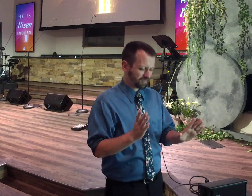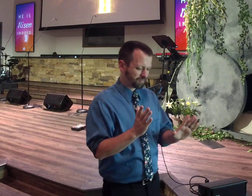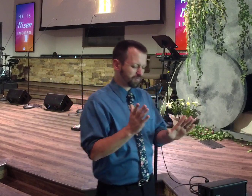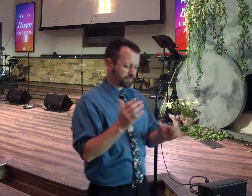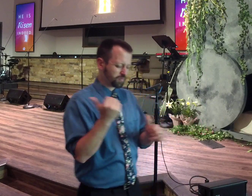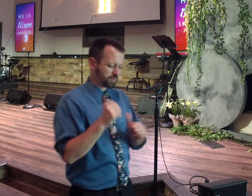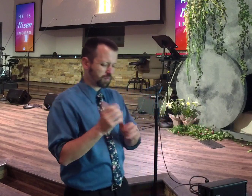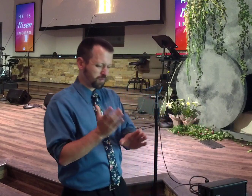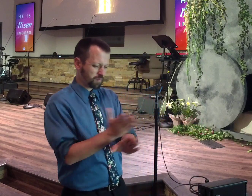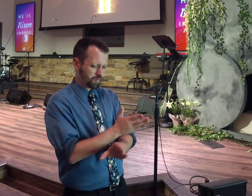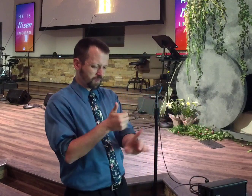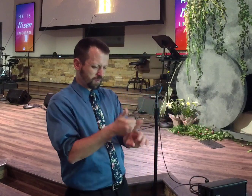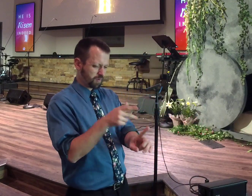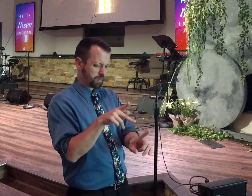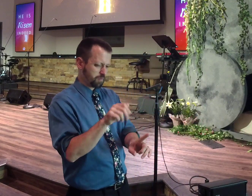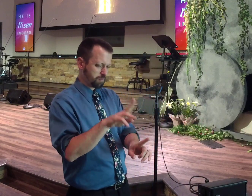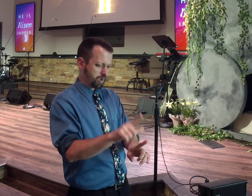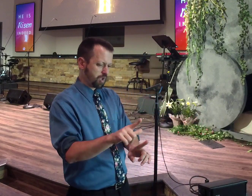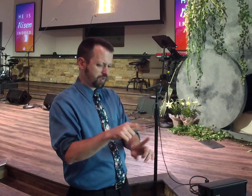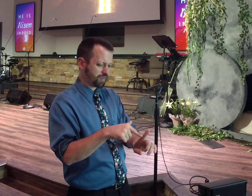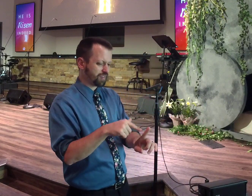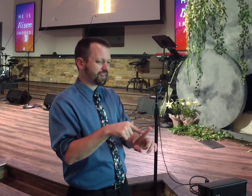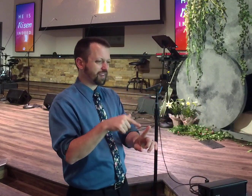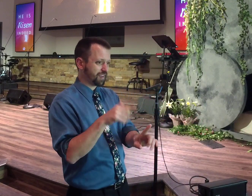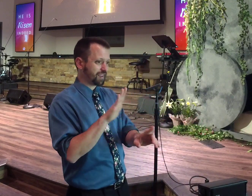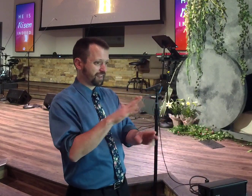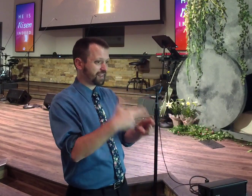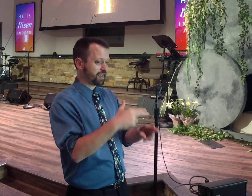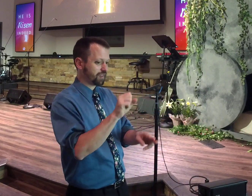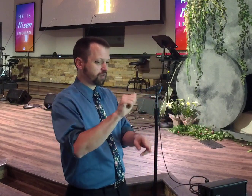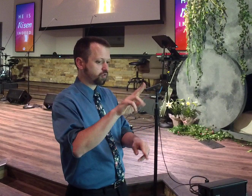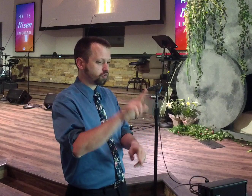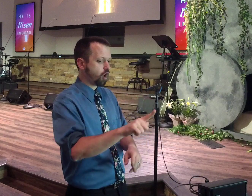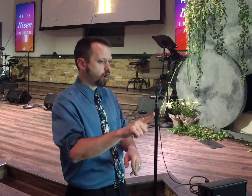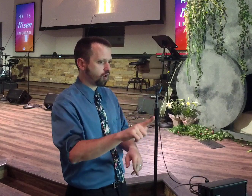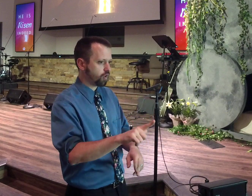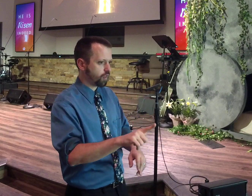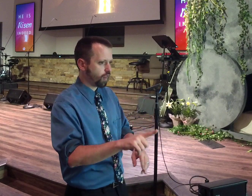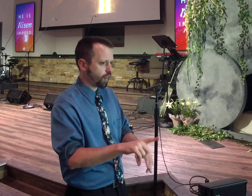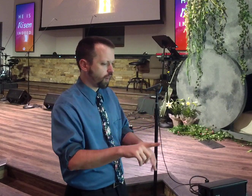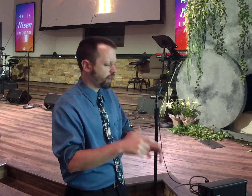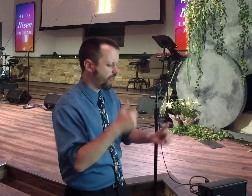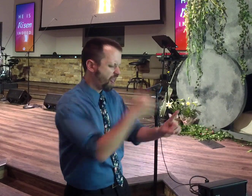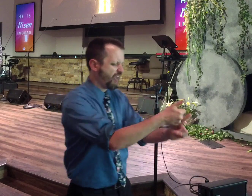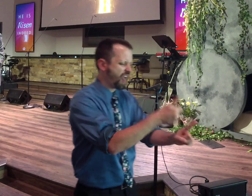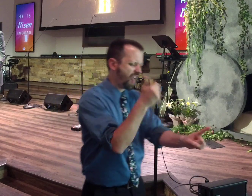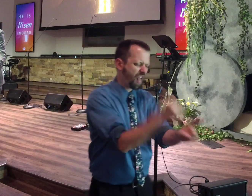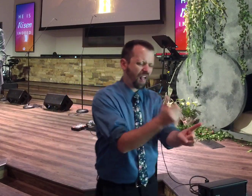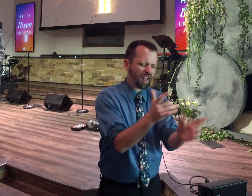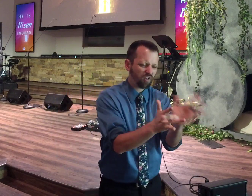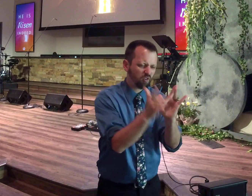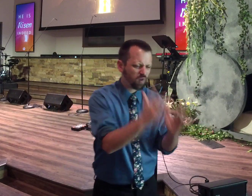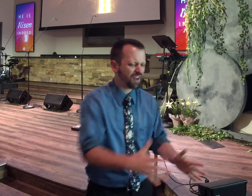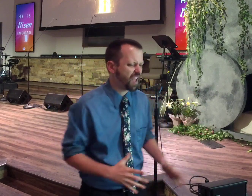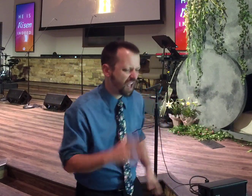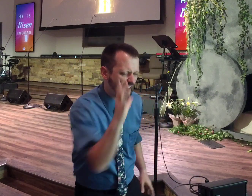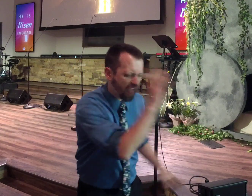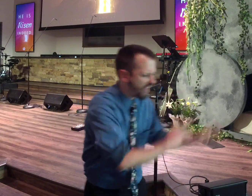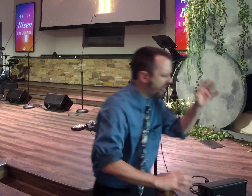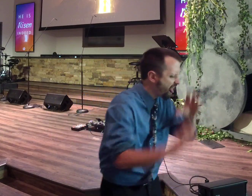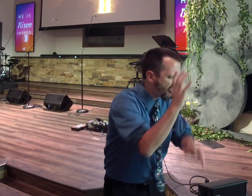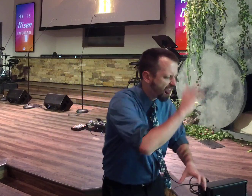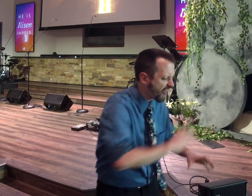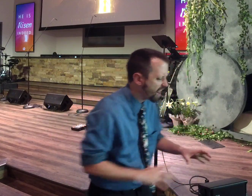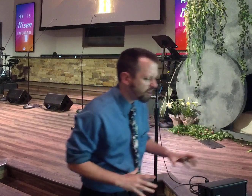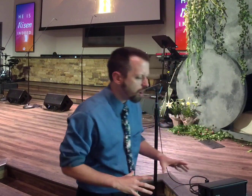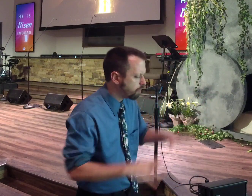Paul, he was Saul, and he was a persecutor of Christians. He would hunt them down. He would